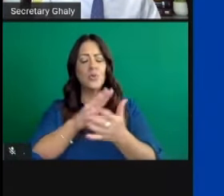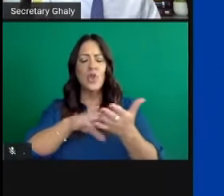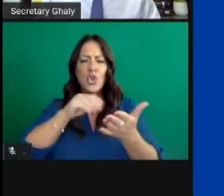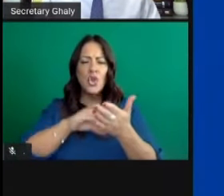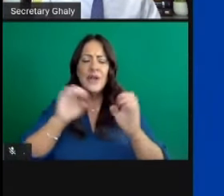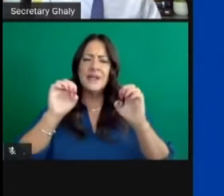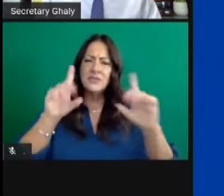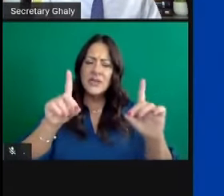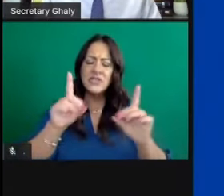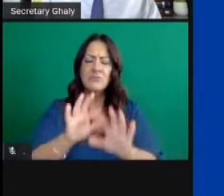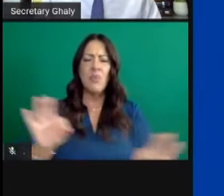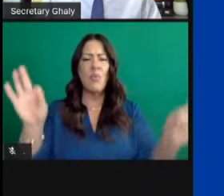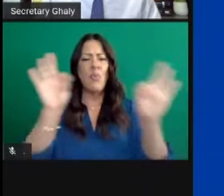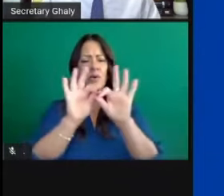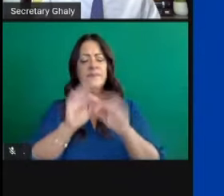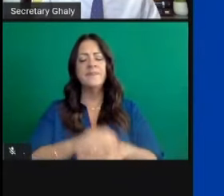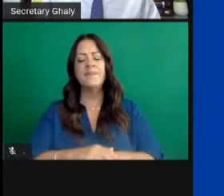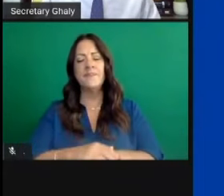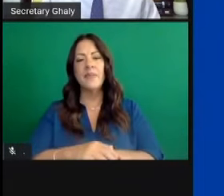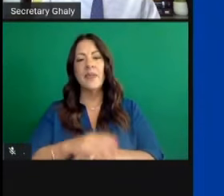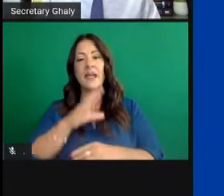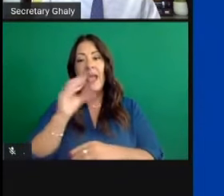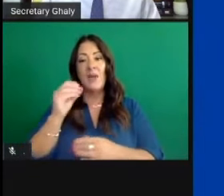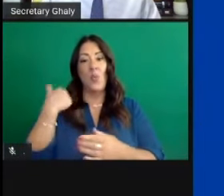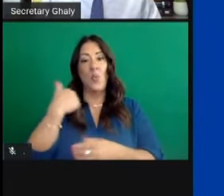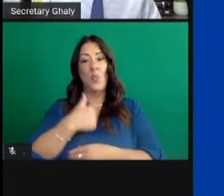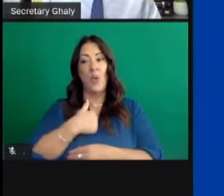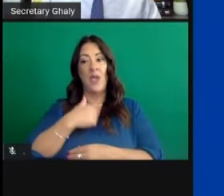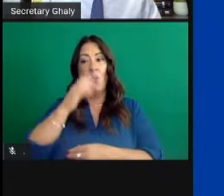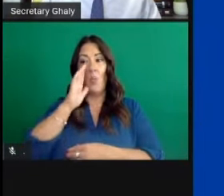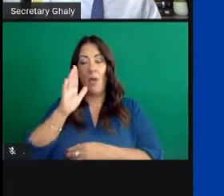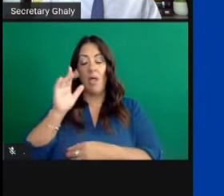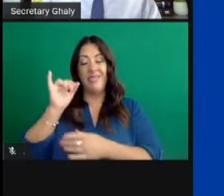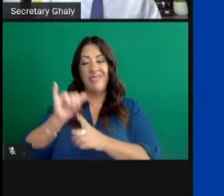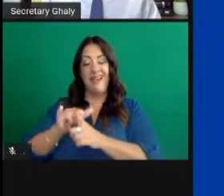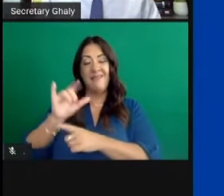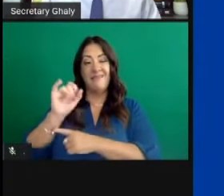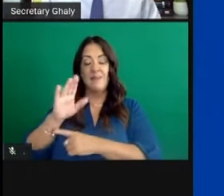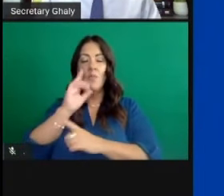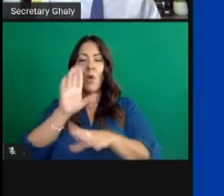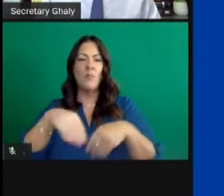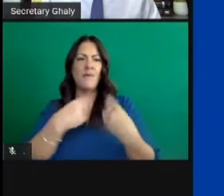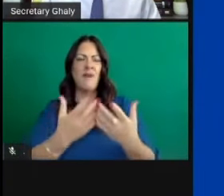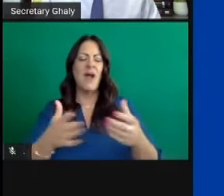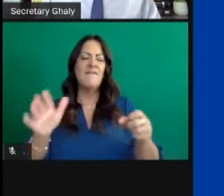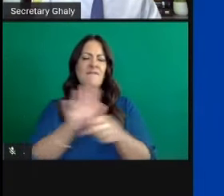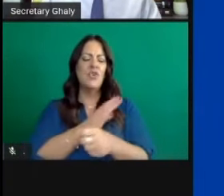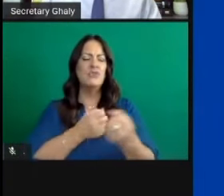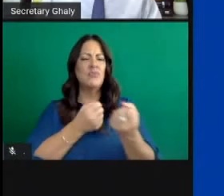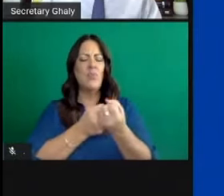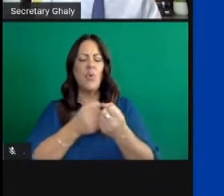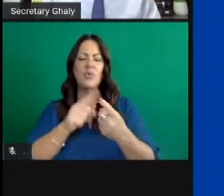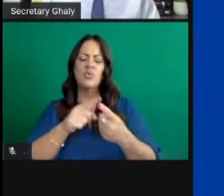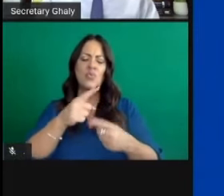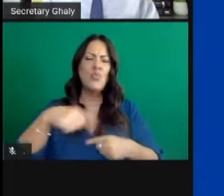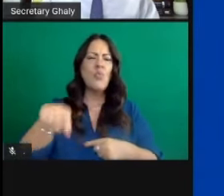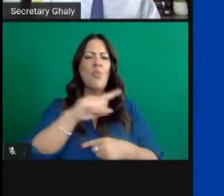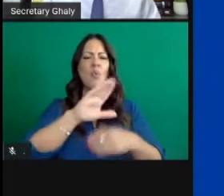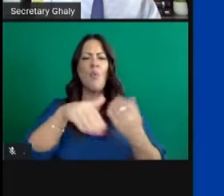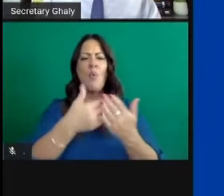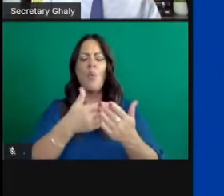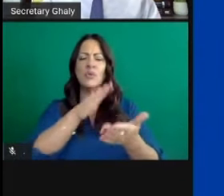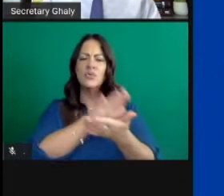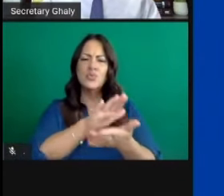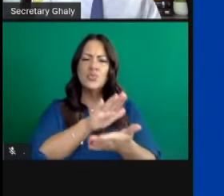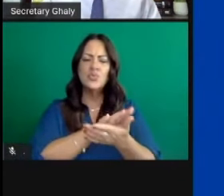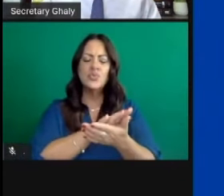to be provided and offered to school districts from around the state, not just nearby to the lab. At its full